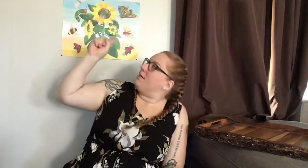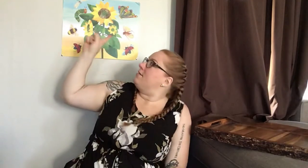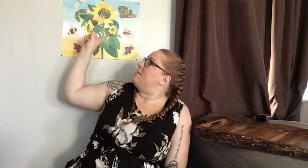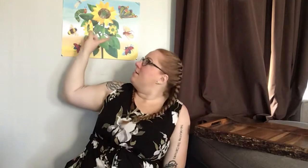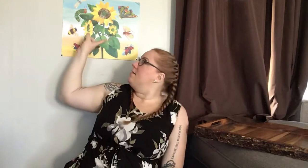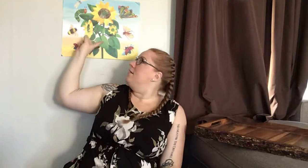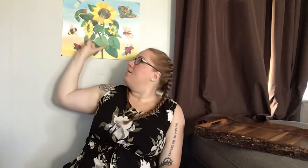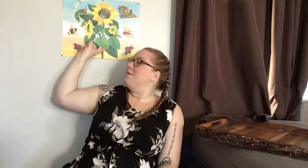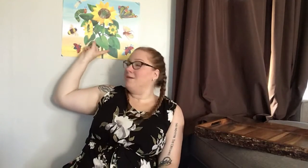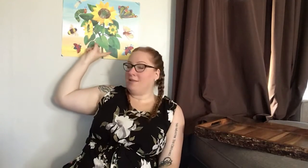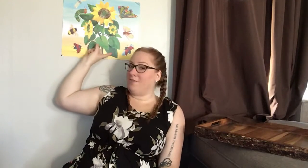does The